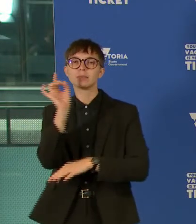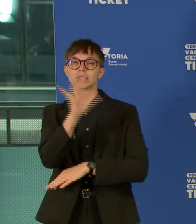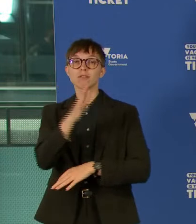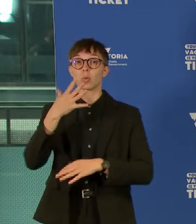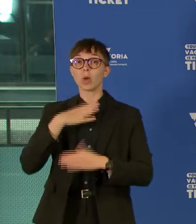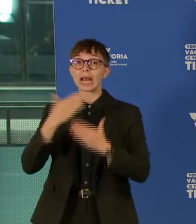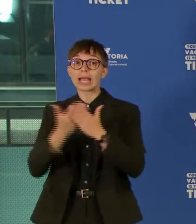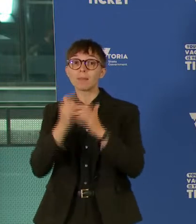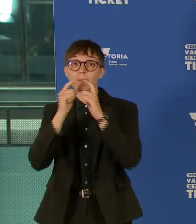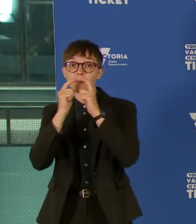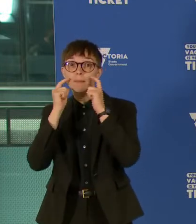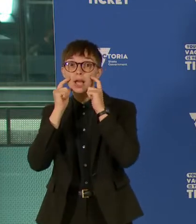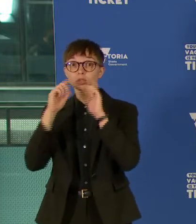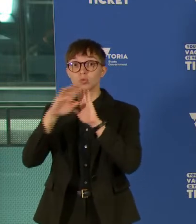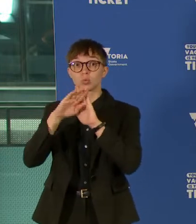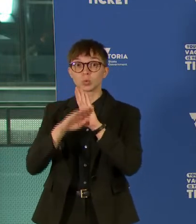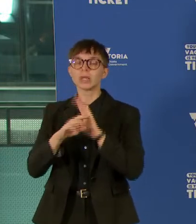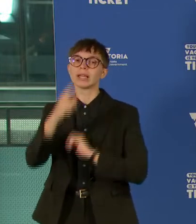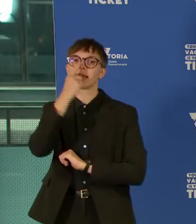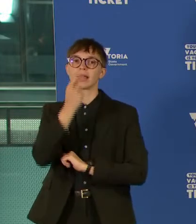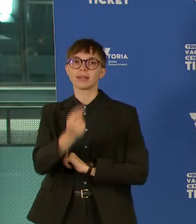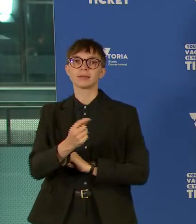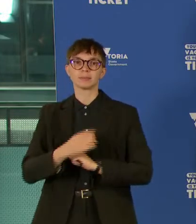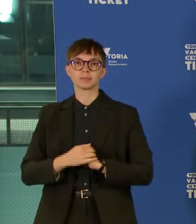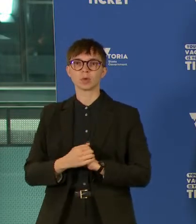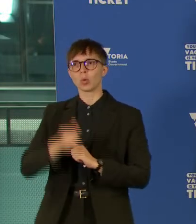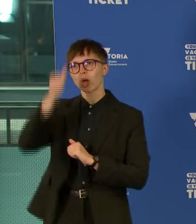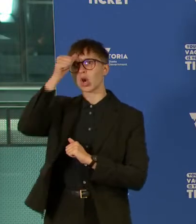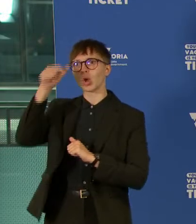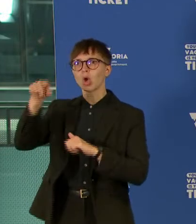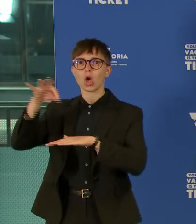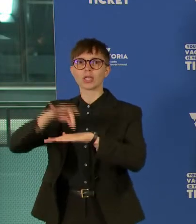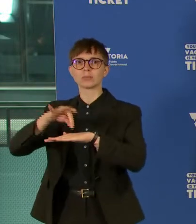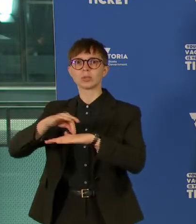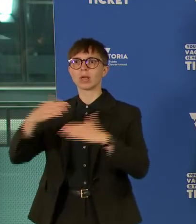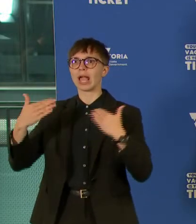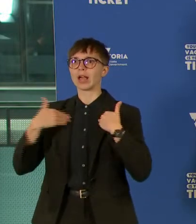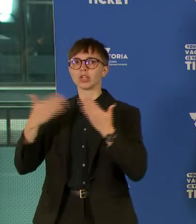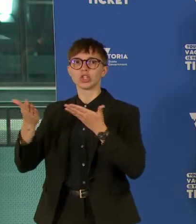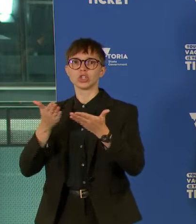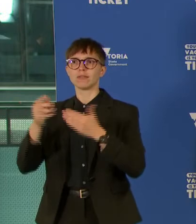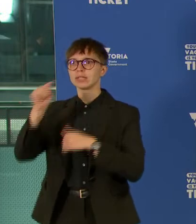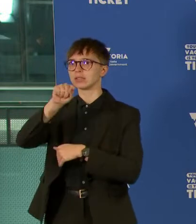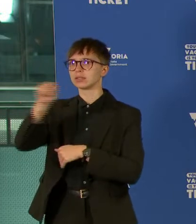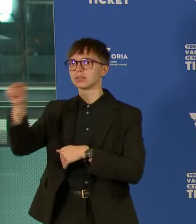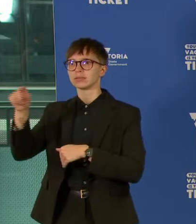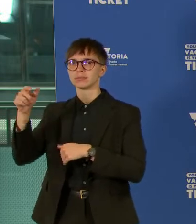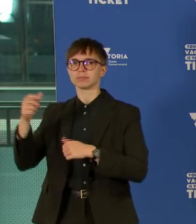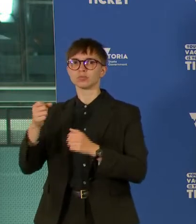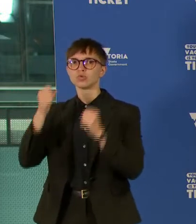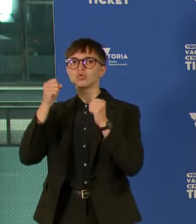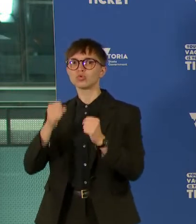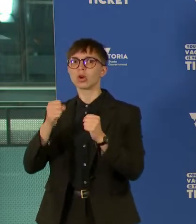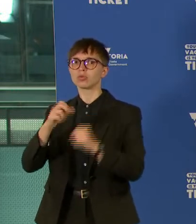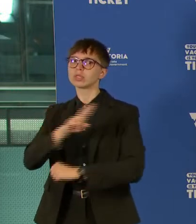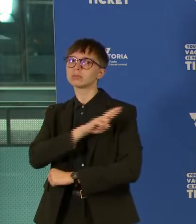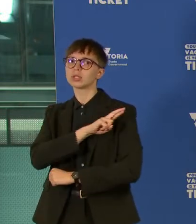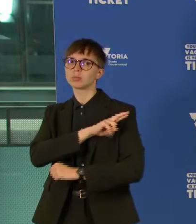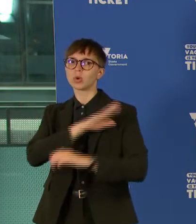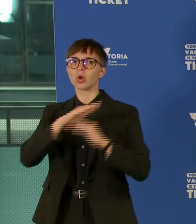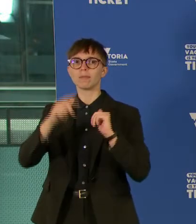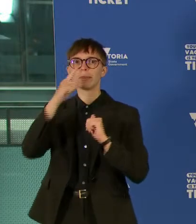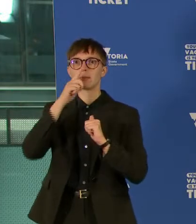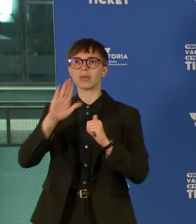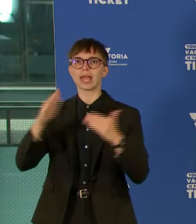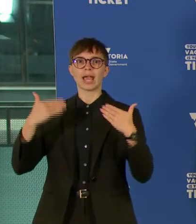apply continued sensible restrictions that apply to their particular workforces, patients